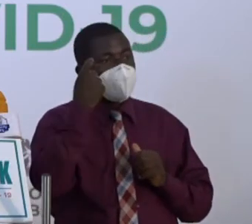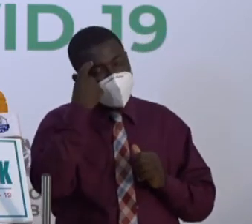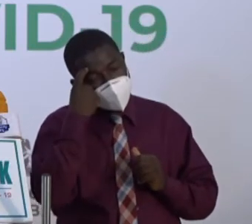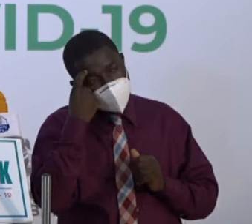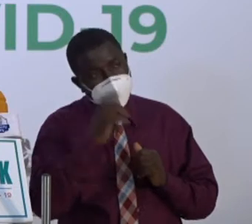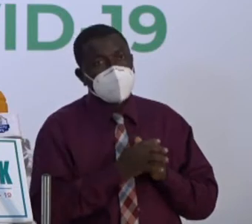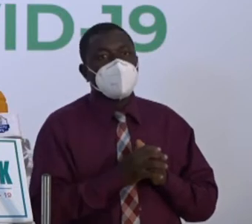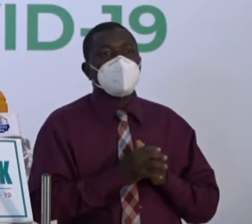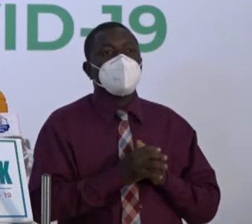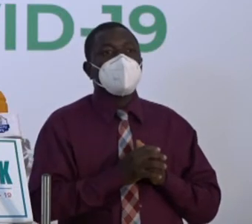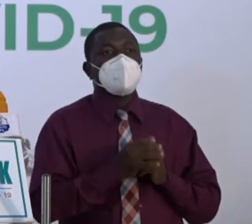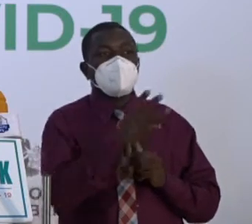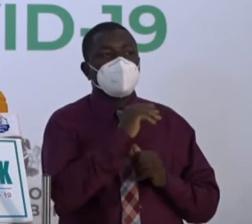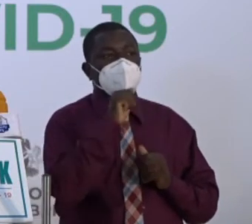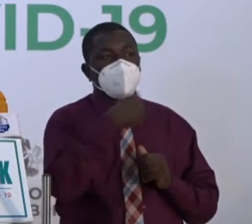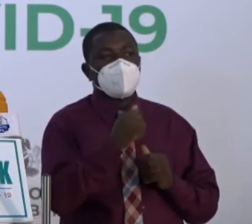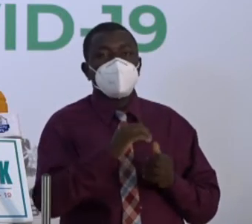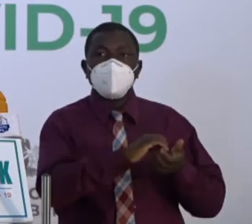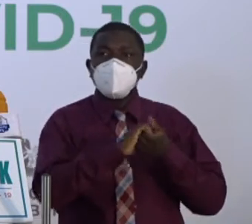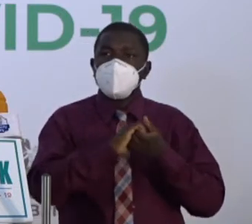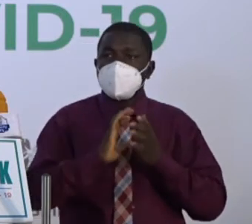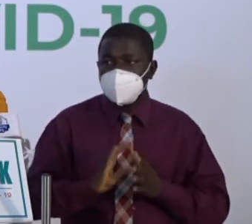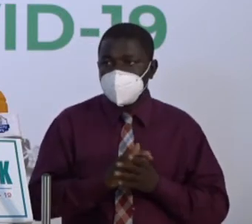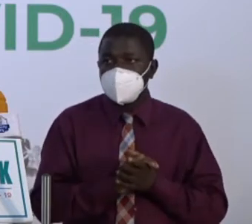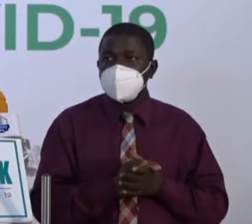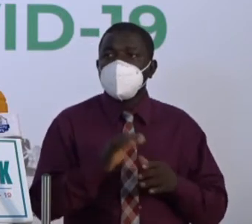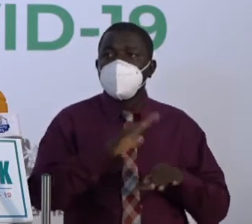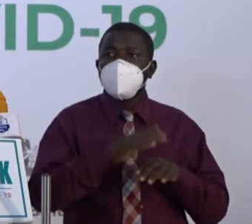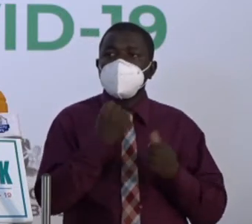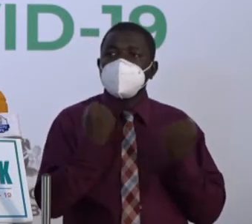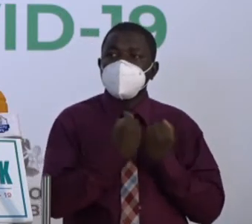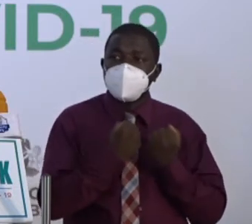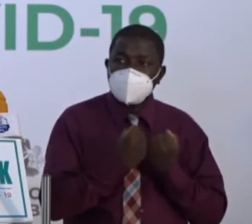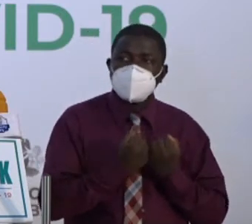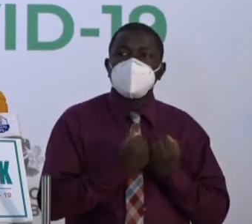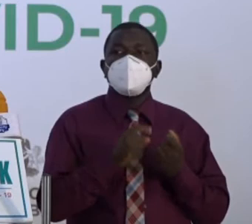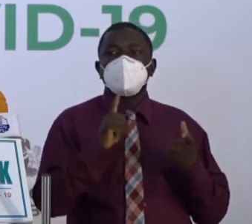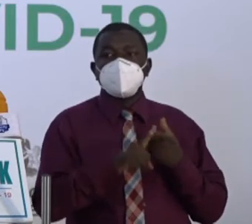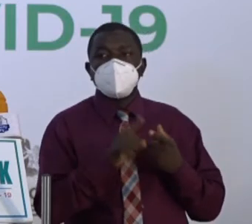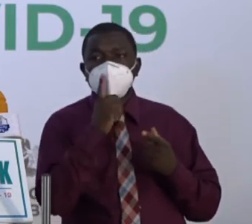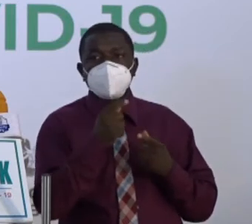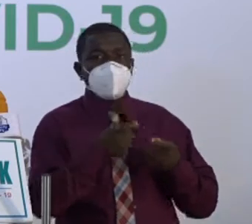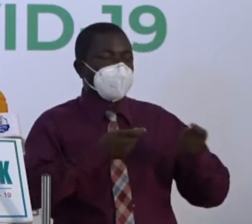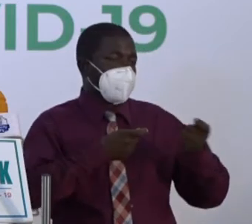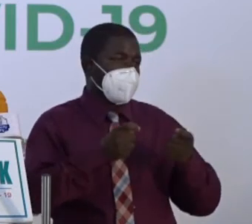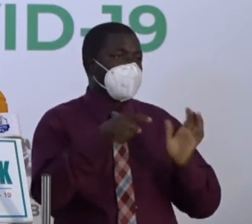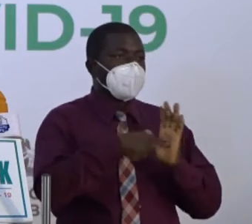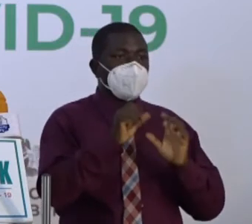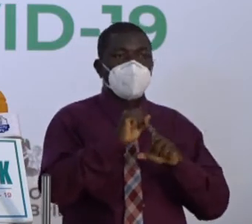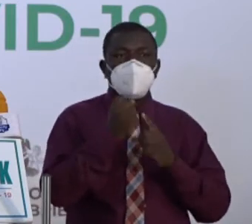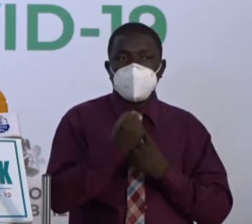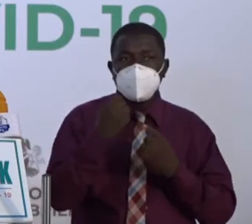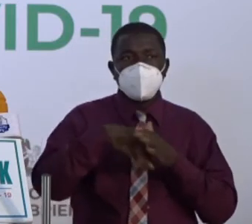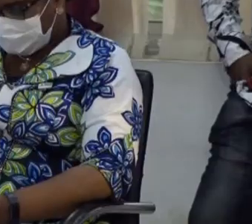government and other partners on the fight to contain the pandemic